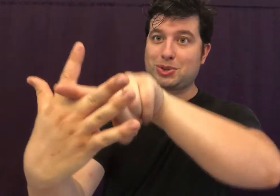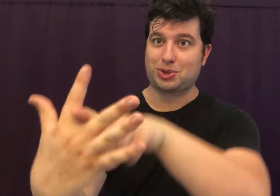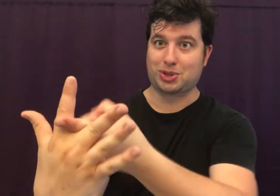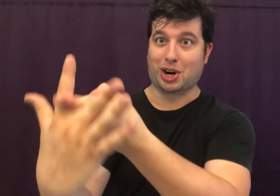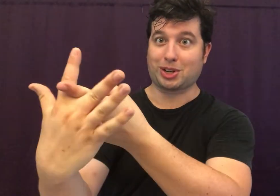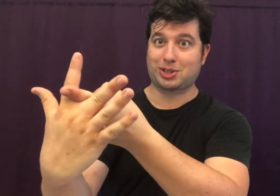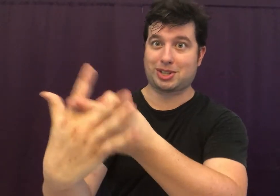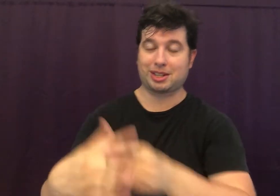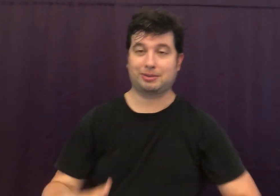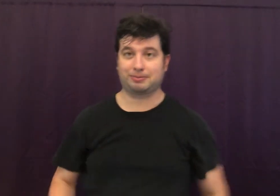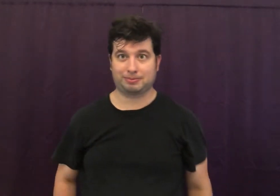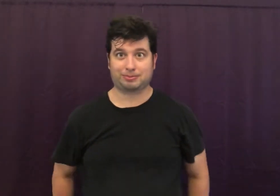Starts